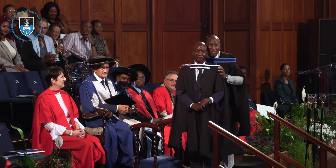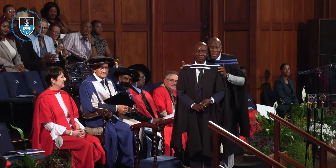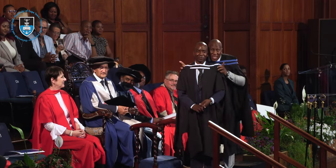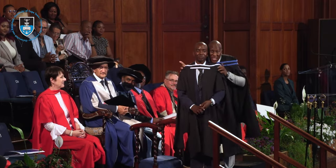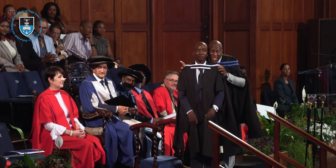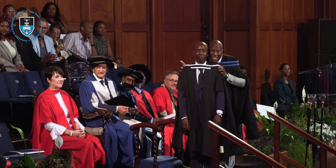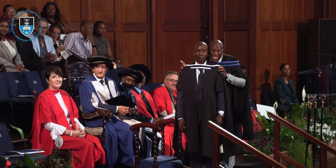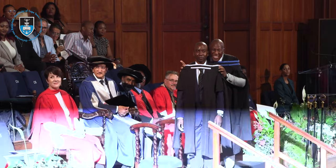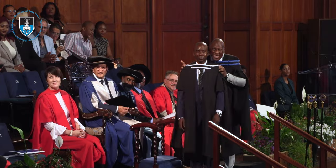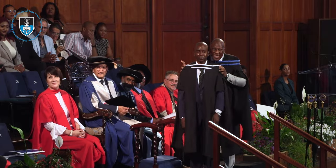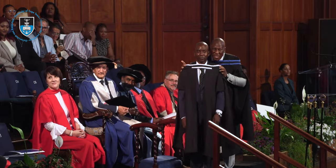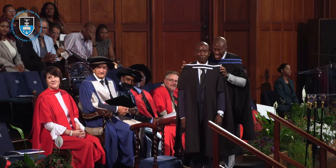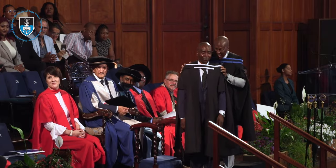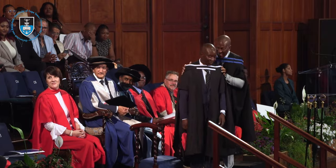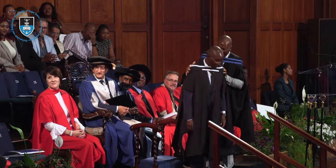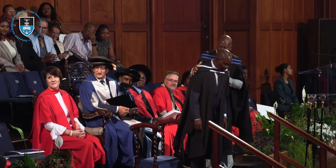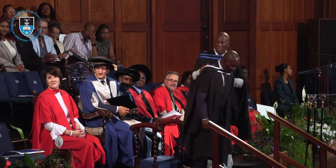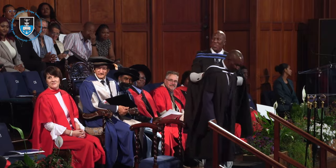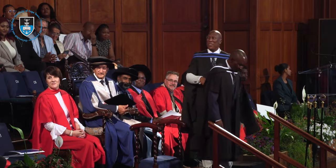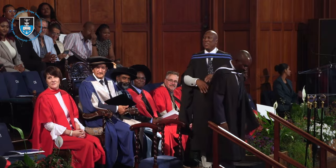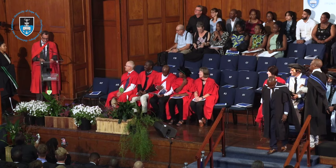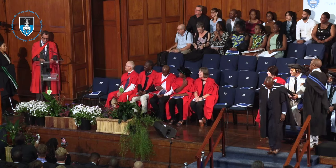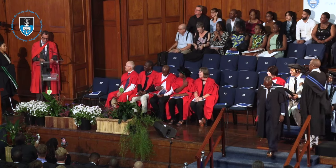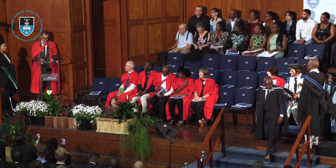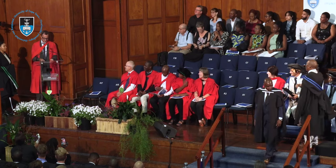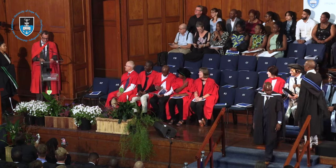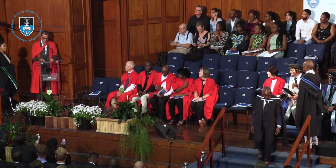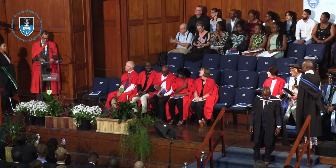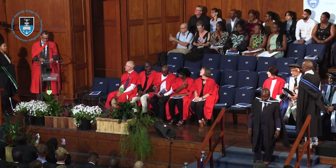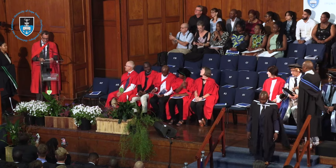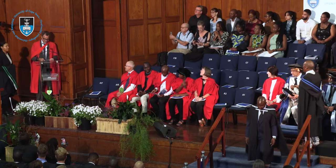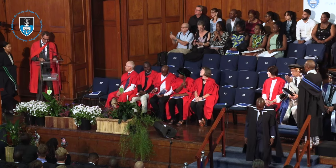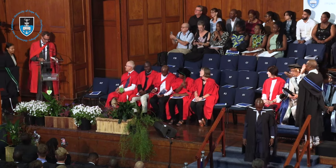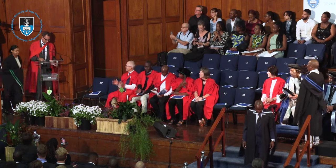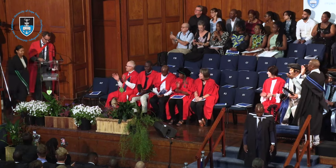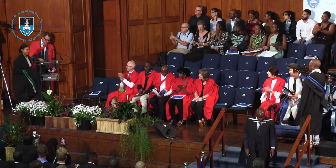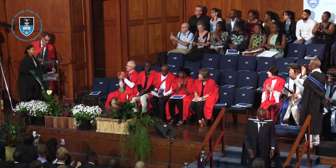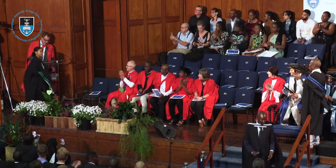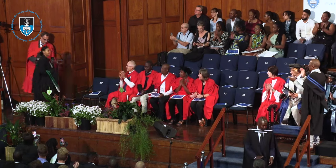For the Bachelor of City Planning, Honours, Pumla Siatokosa Marx.